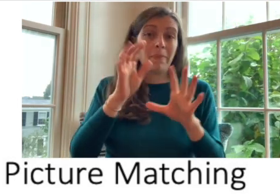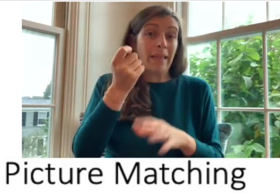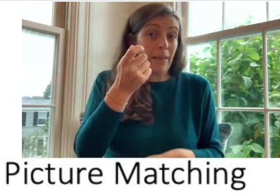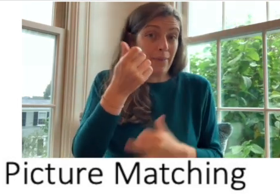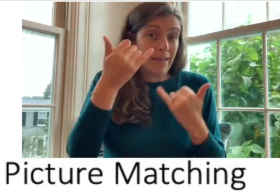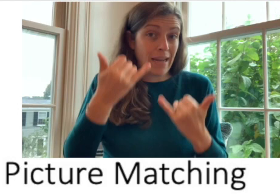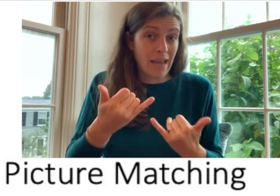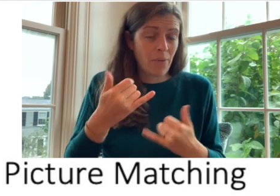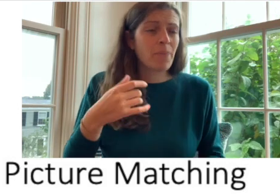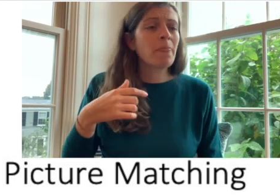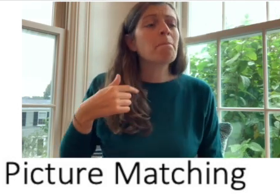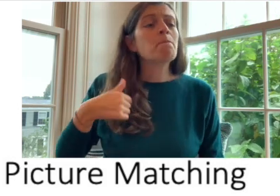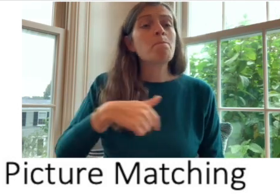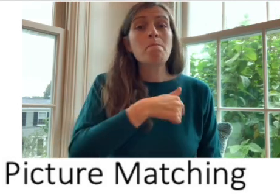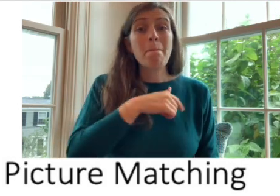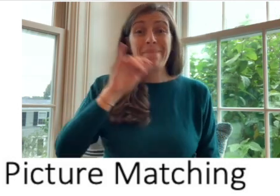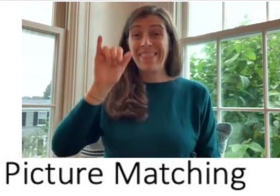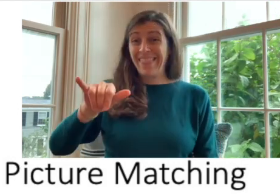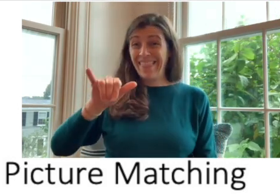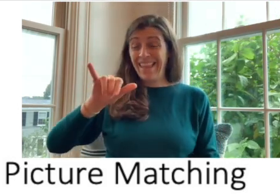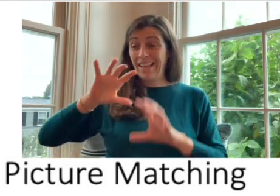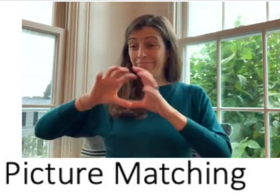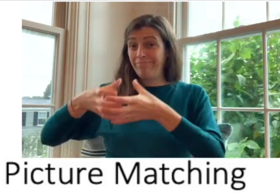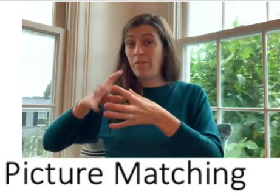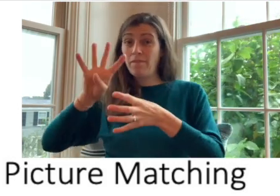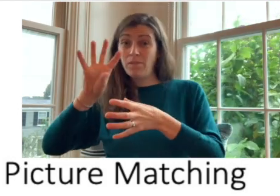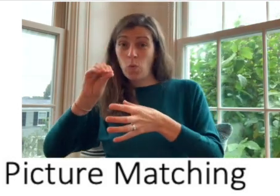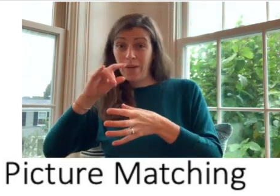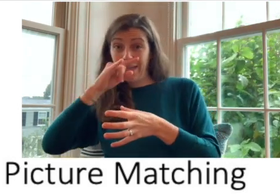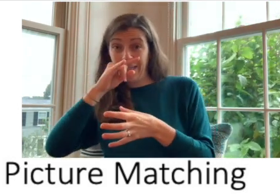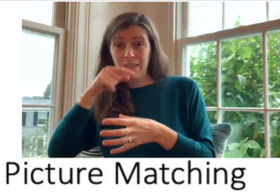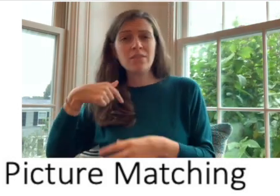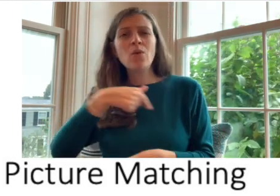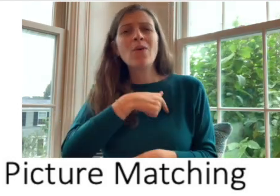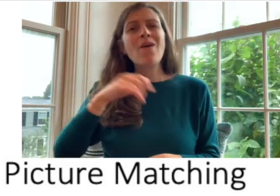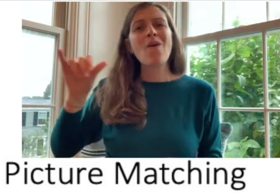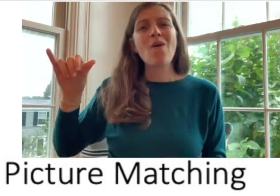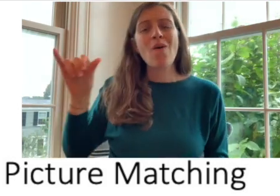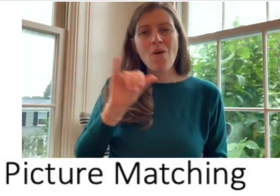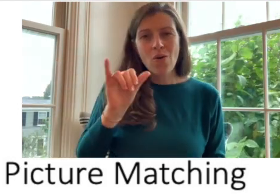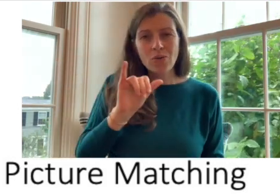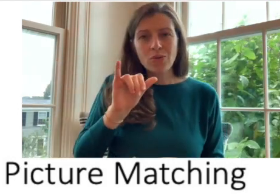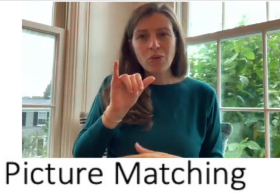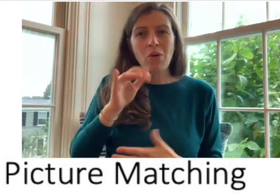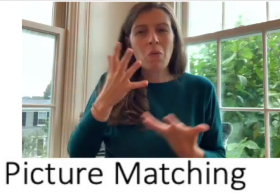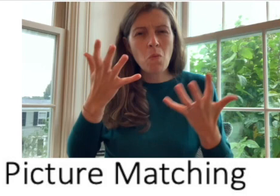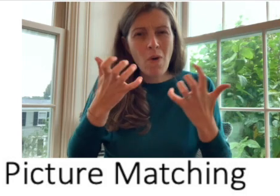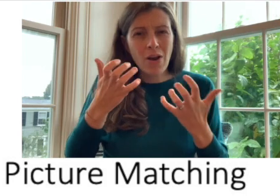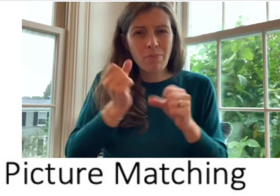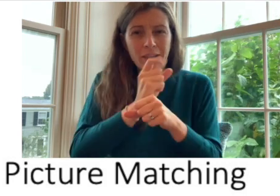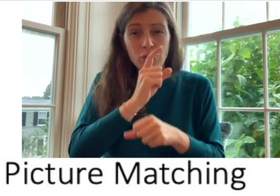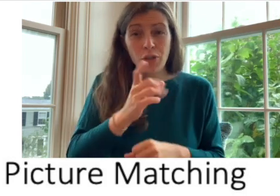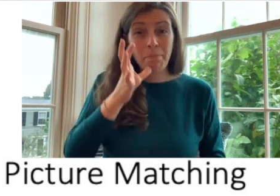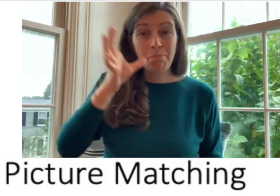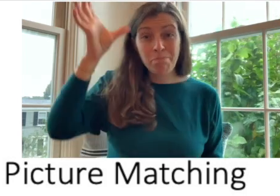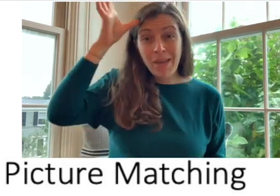that in detail, but I'll tell you a little bit about one of the steps that we took. With that subset of 40 children, we wanted to make